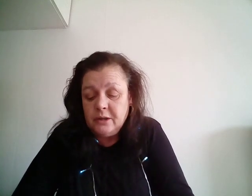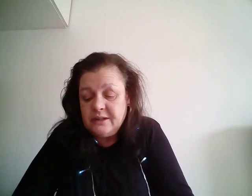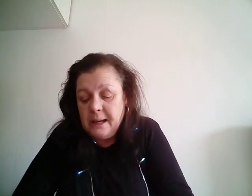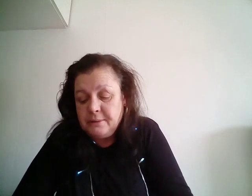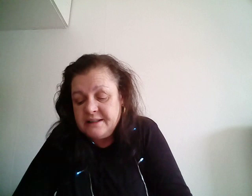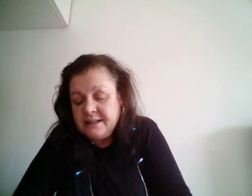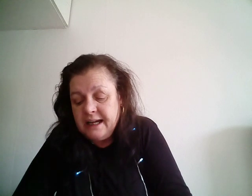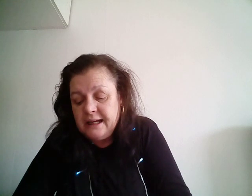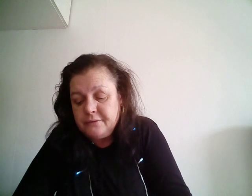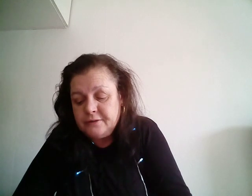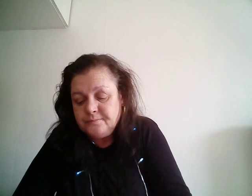BitChute happens to have